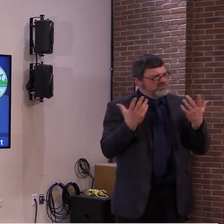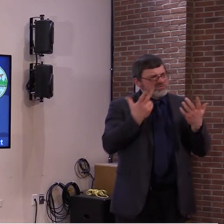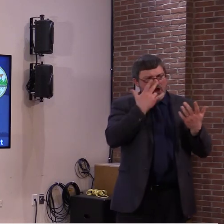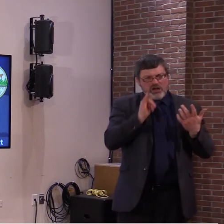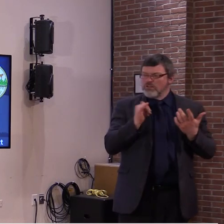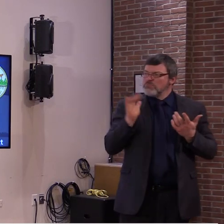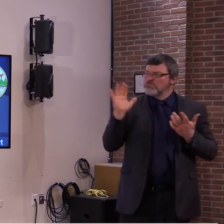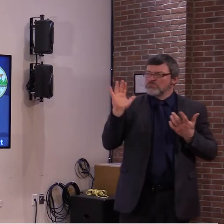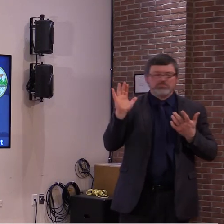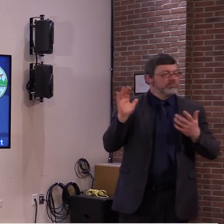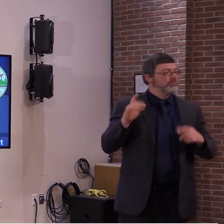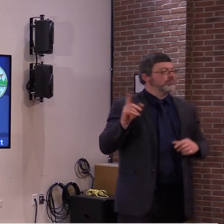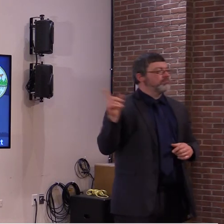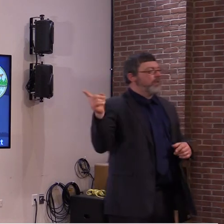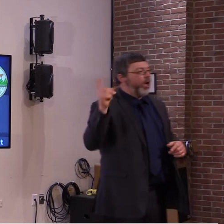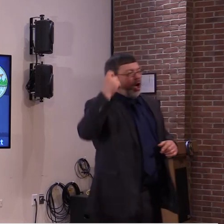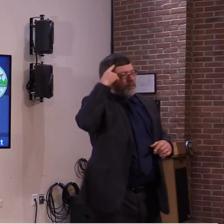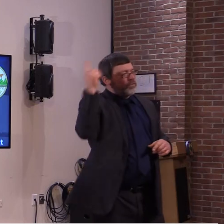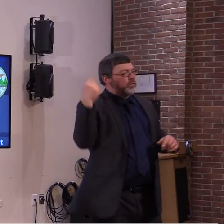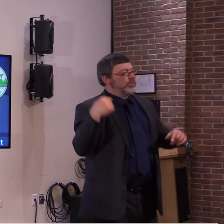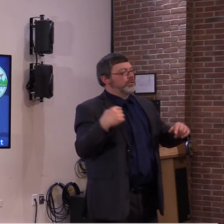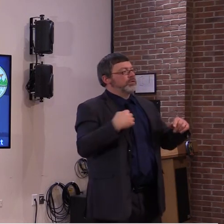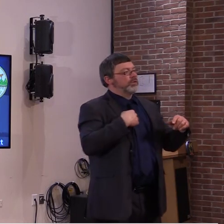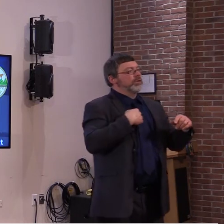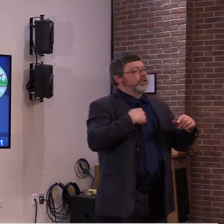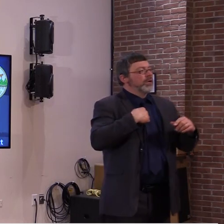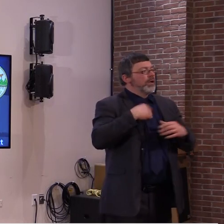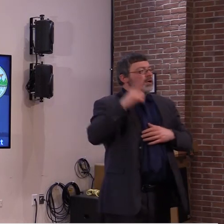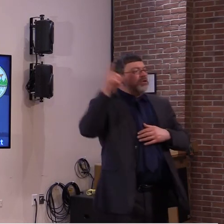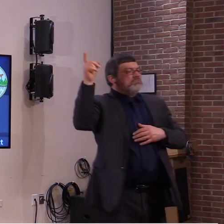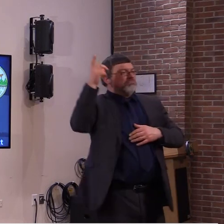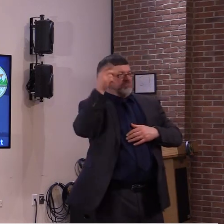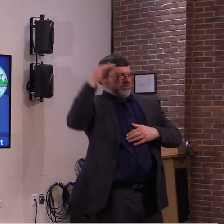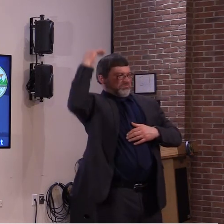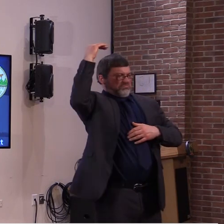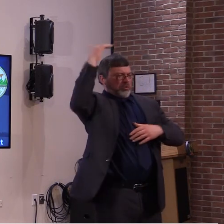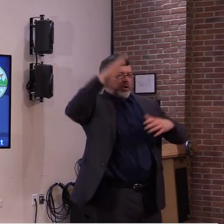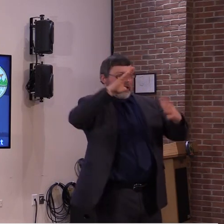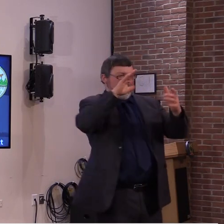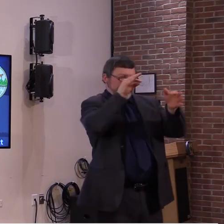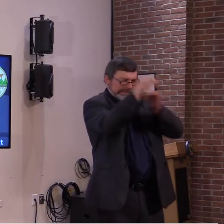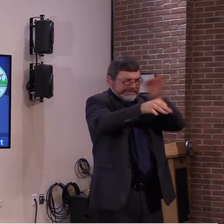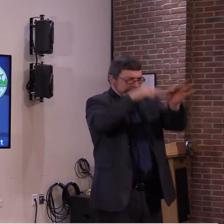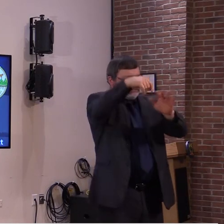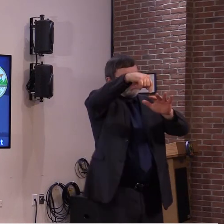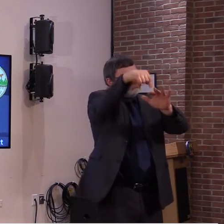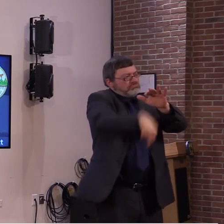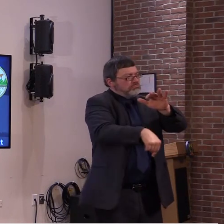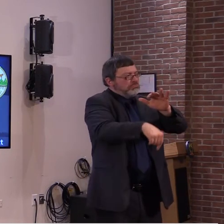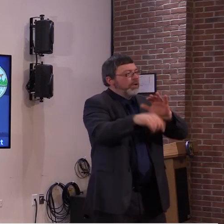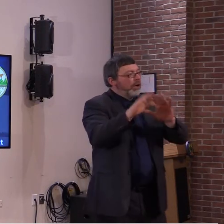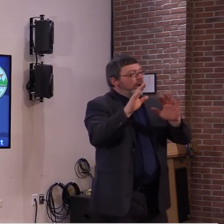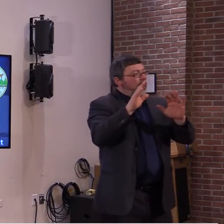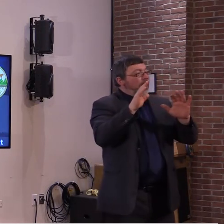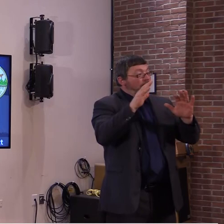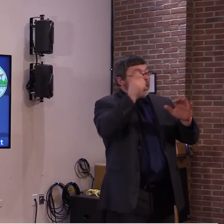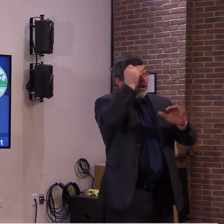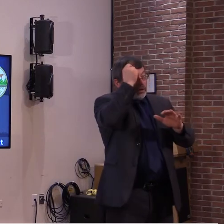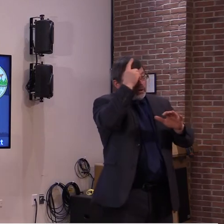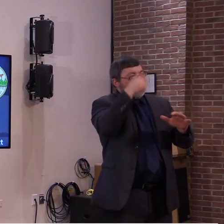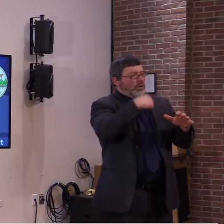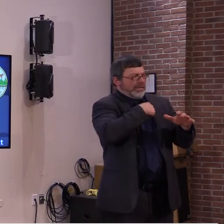do contact people out of state and trace those cases as far as they can. Dr. Levine?